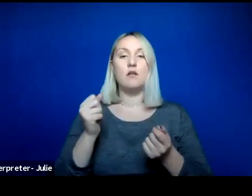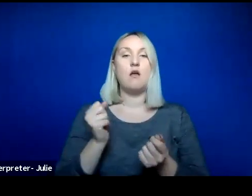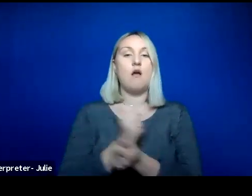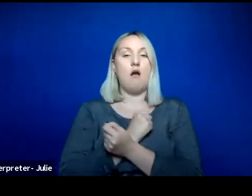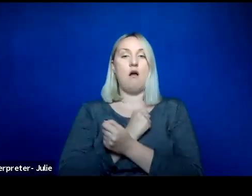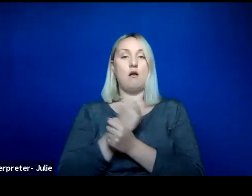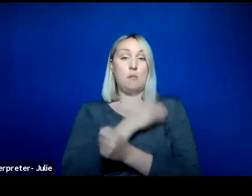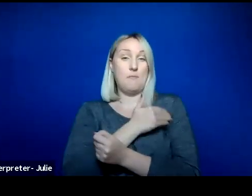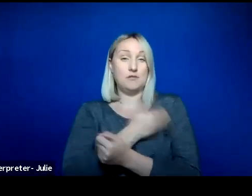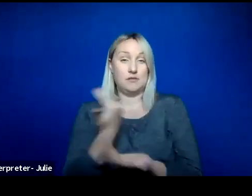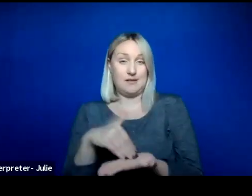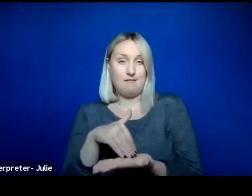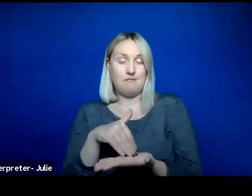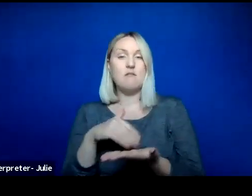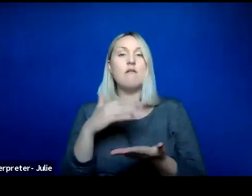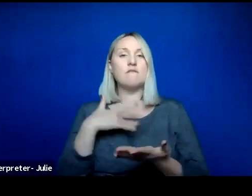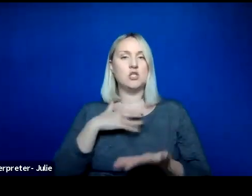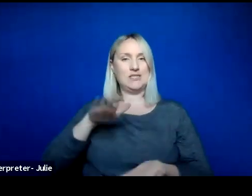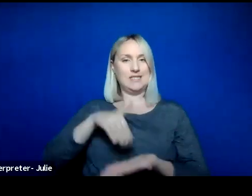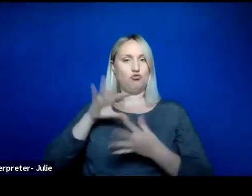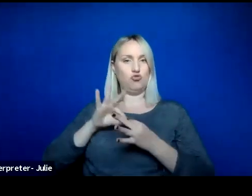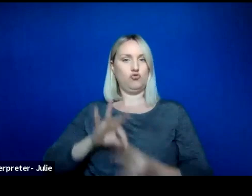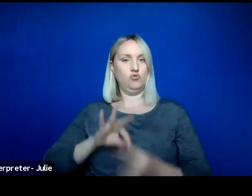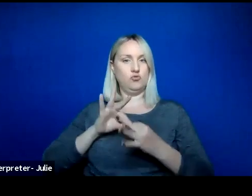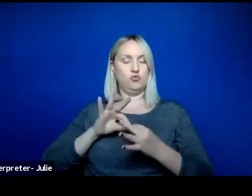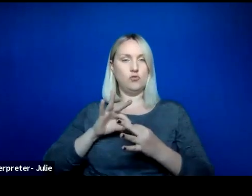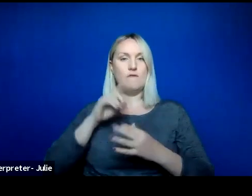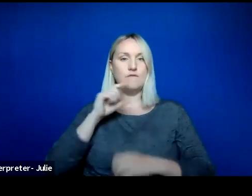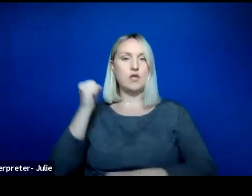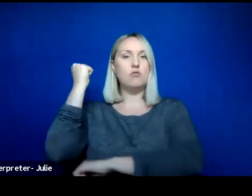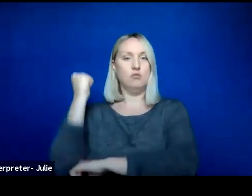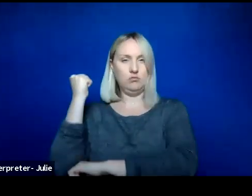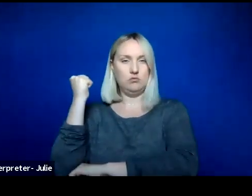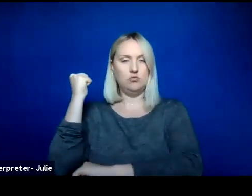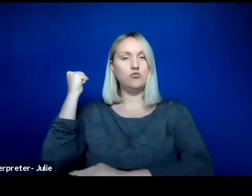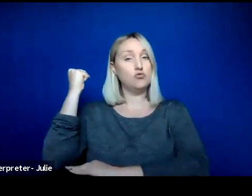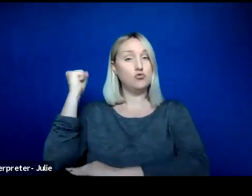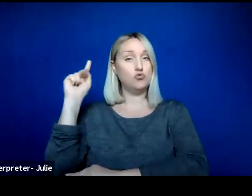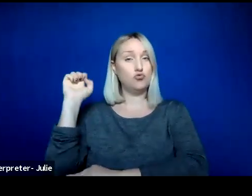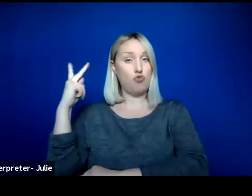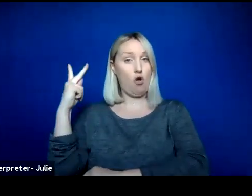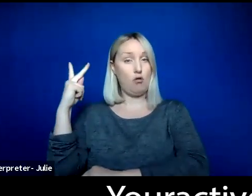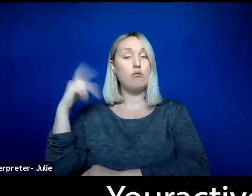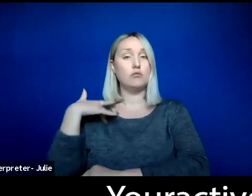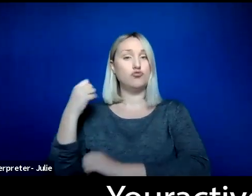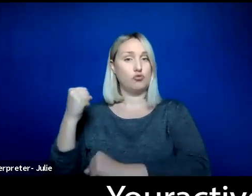of the body, contain your center, feel your trunk and your strength in your own being.